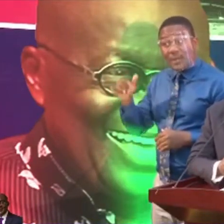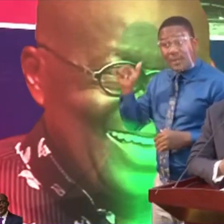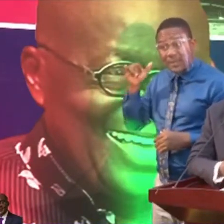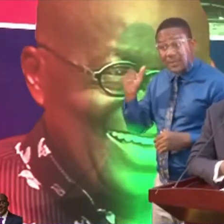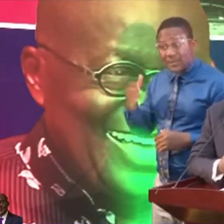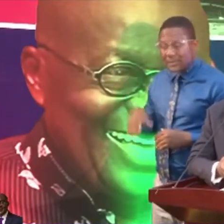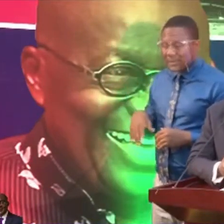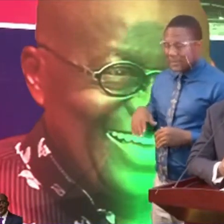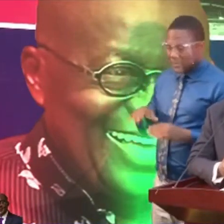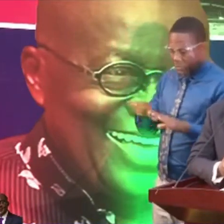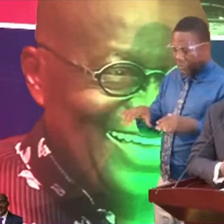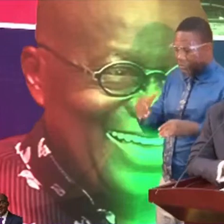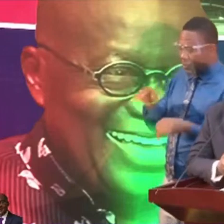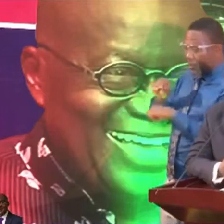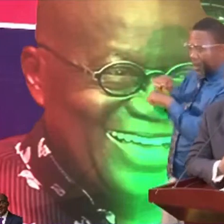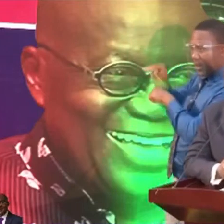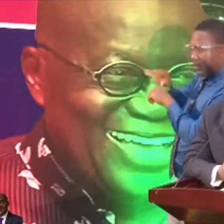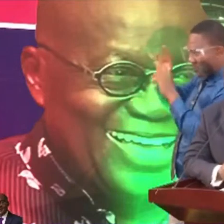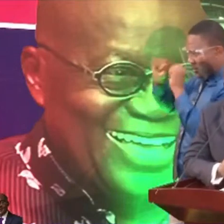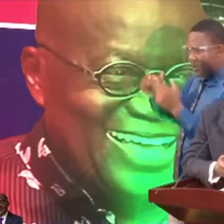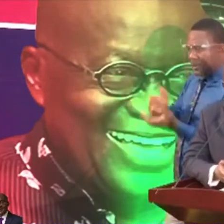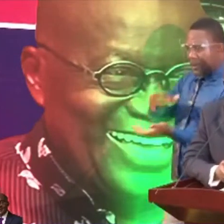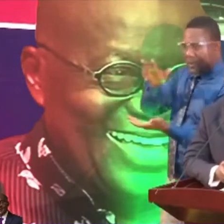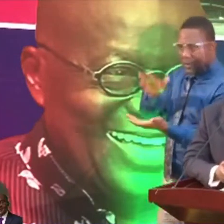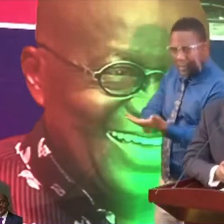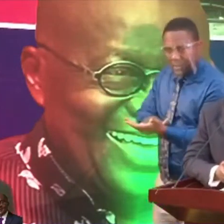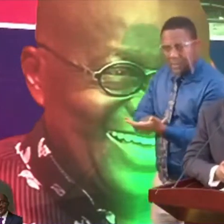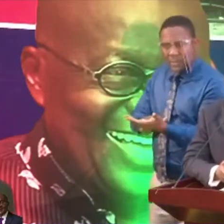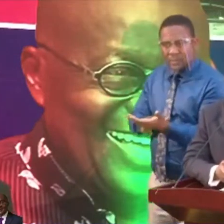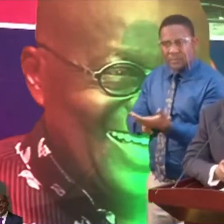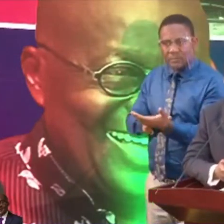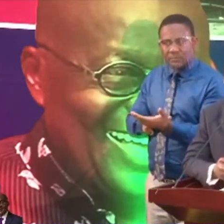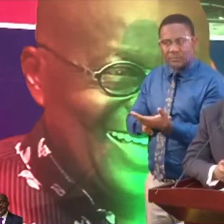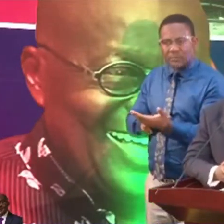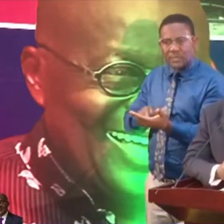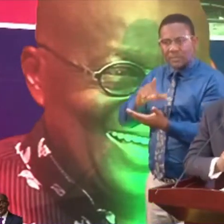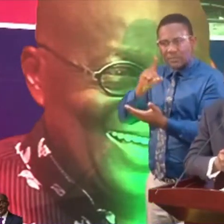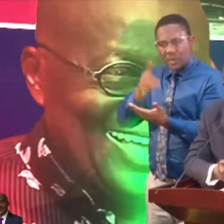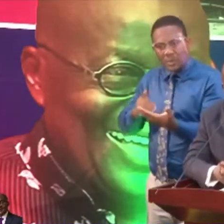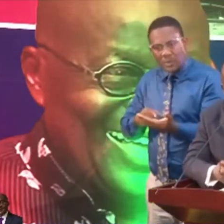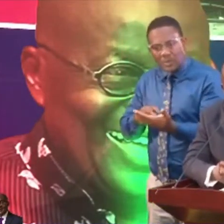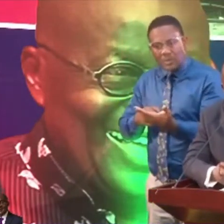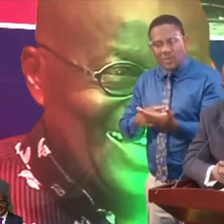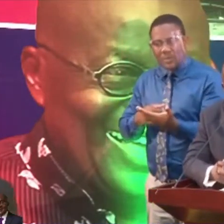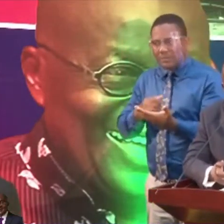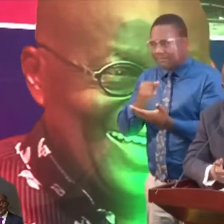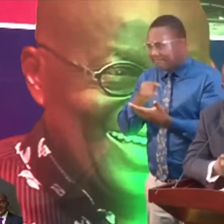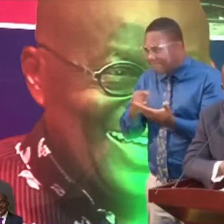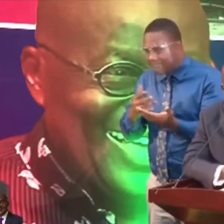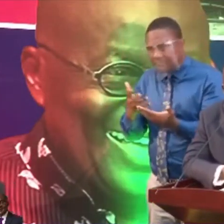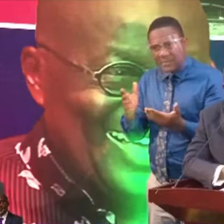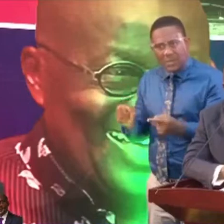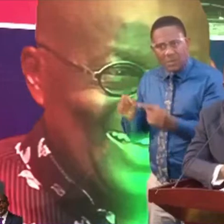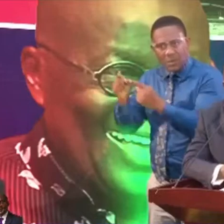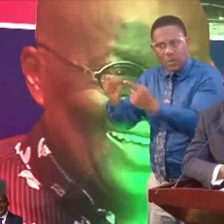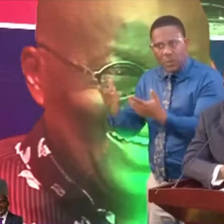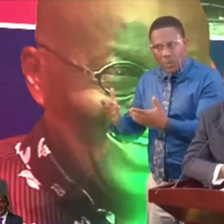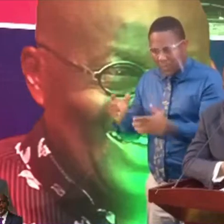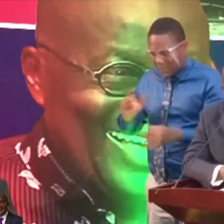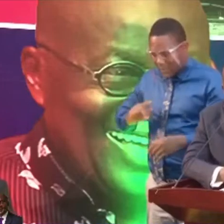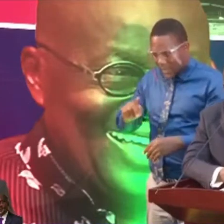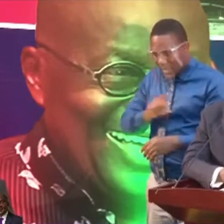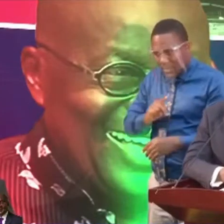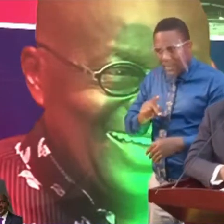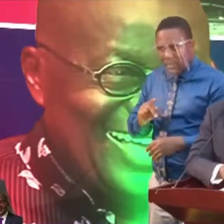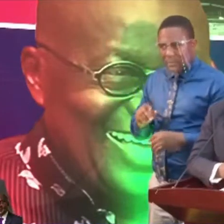Cabinet approved the Creative Arts Bill. And this is going to Parliament when they come back in